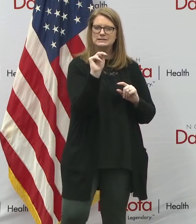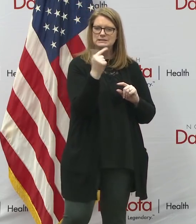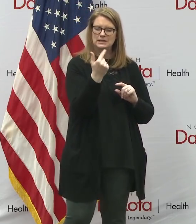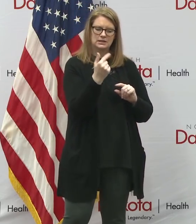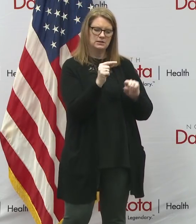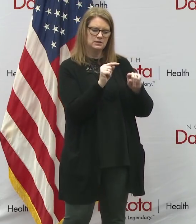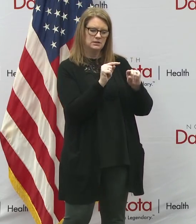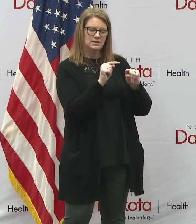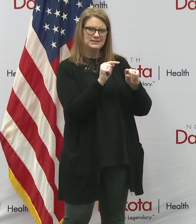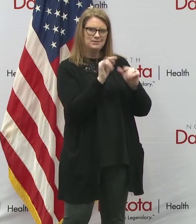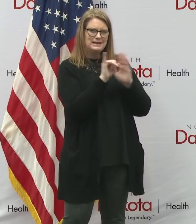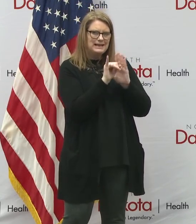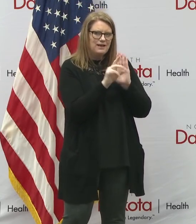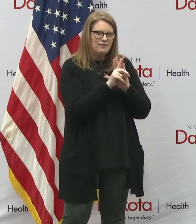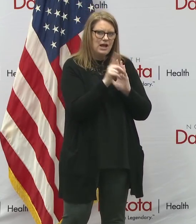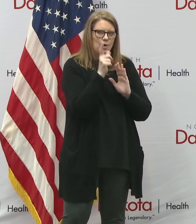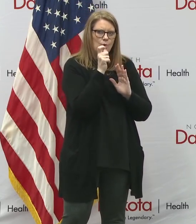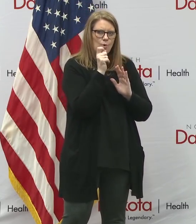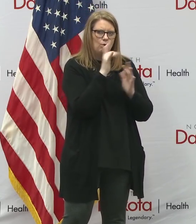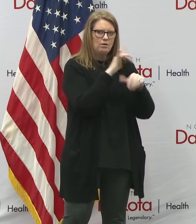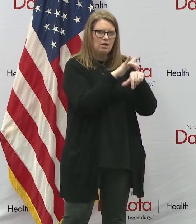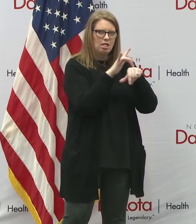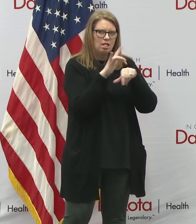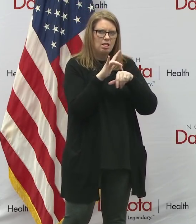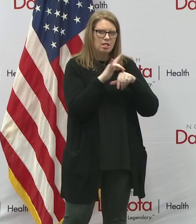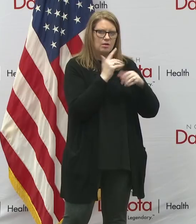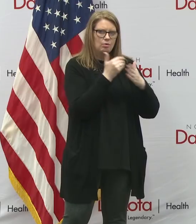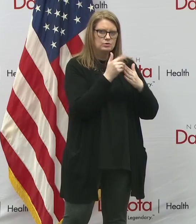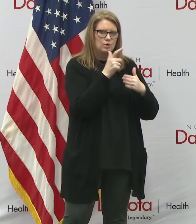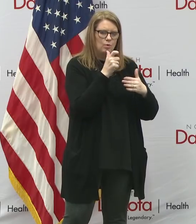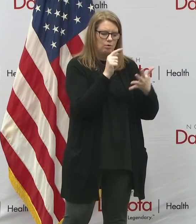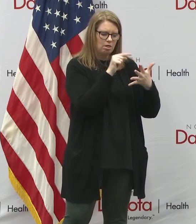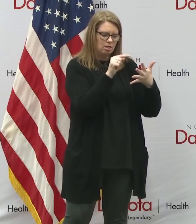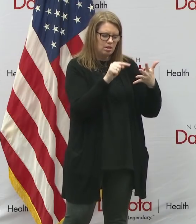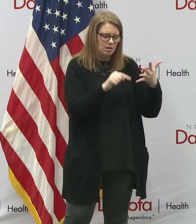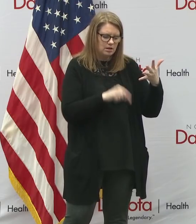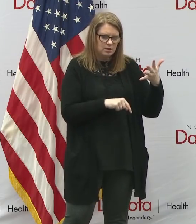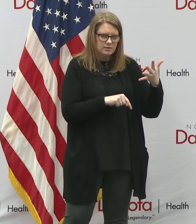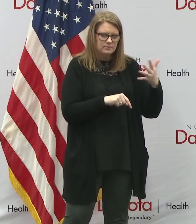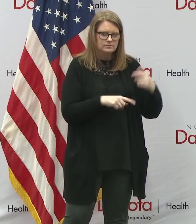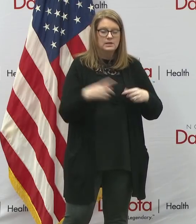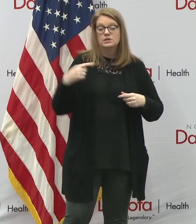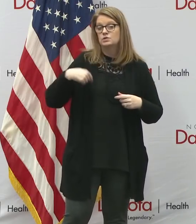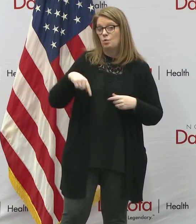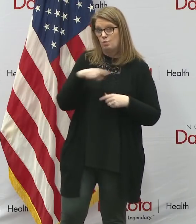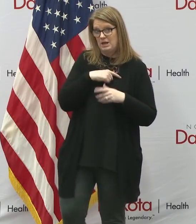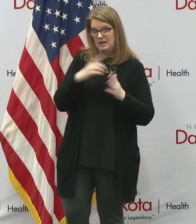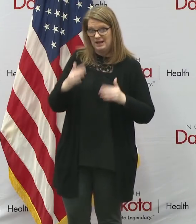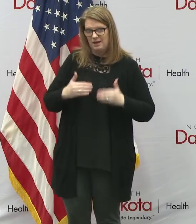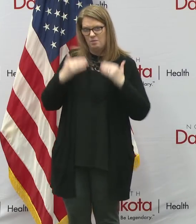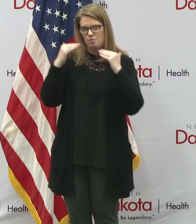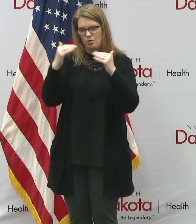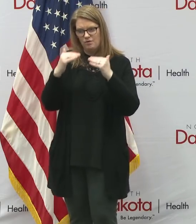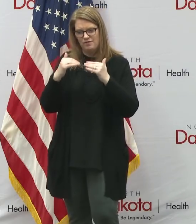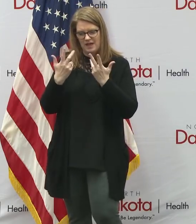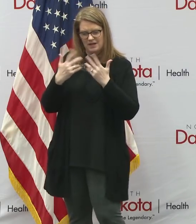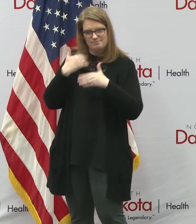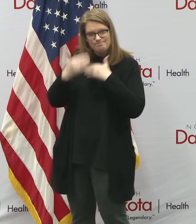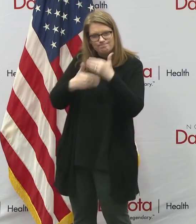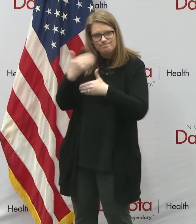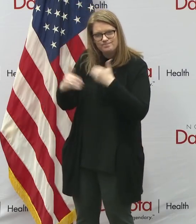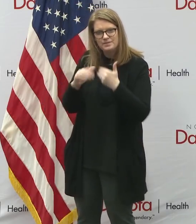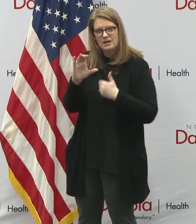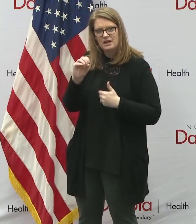close contacts are. This allows us to improve the process of contact tracing because we